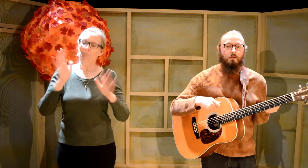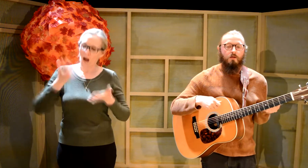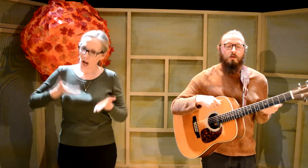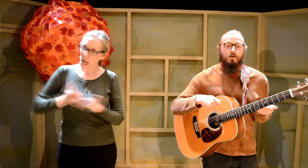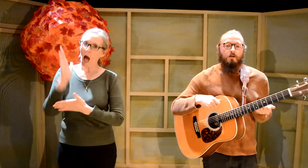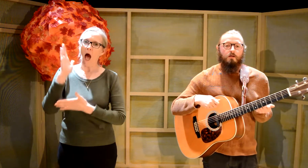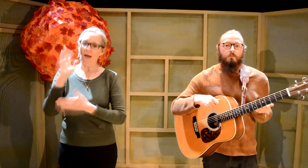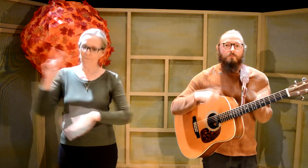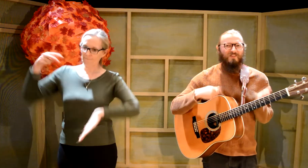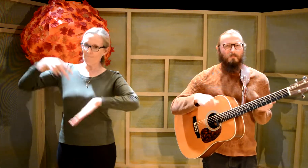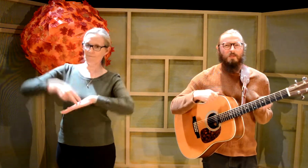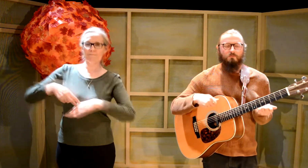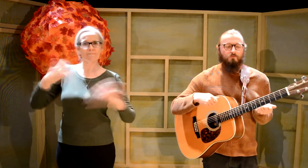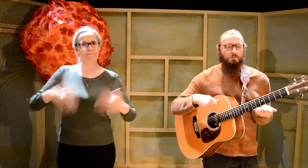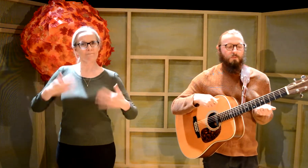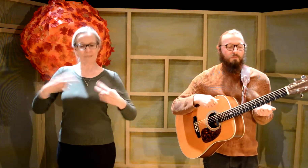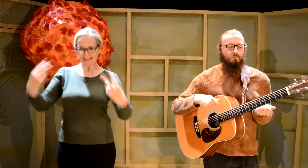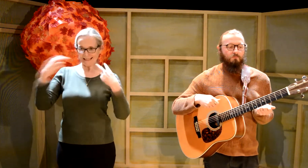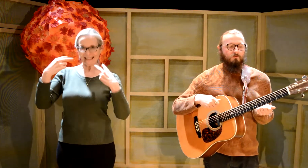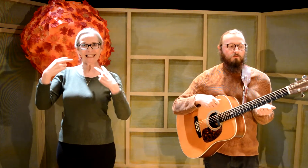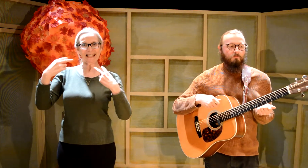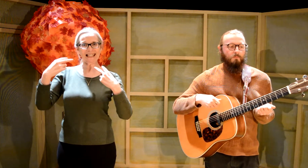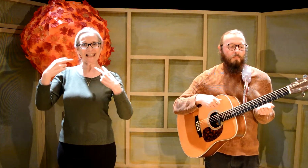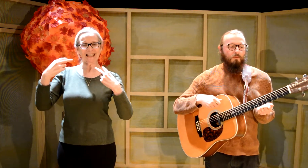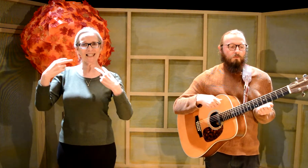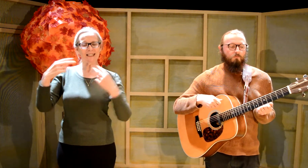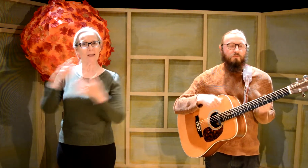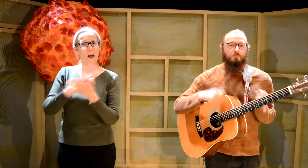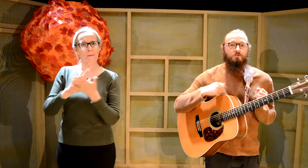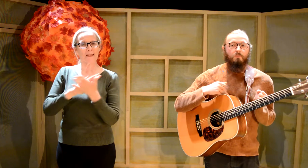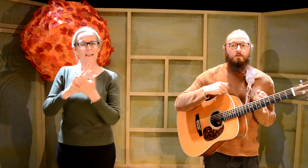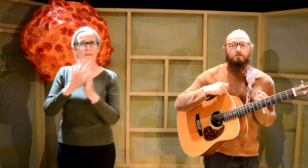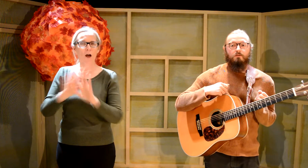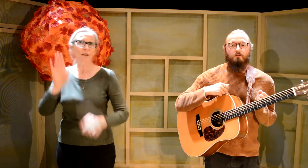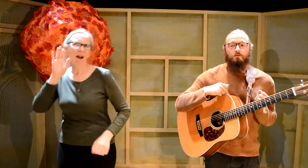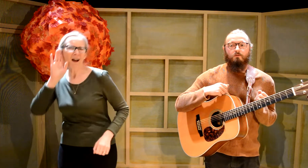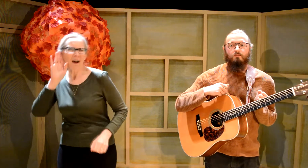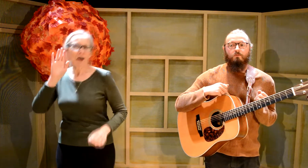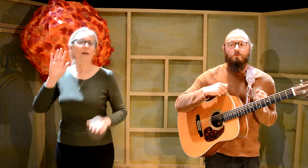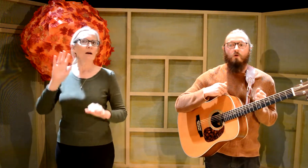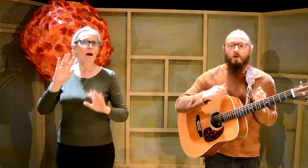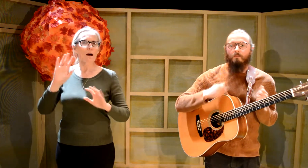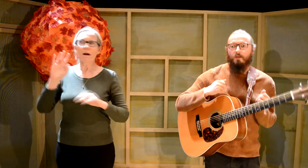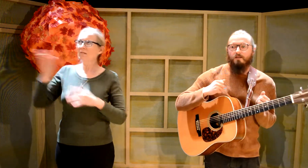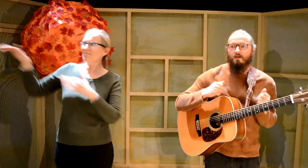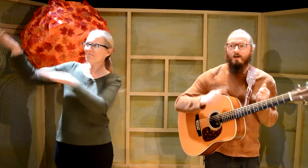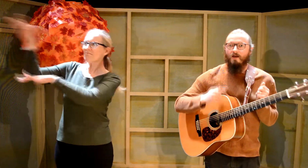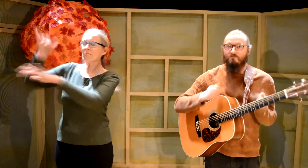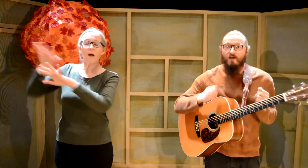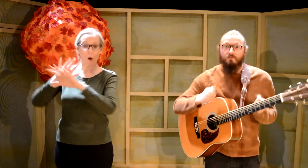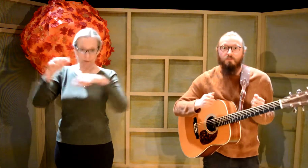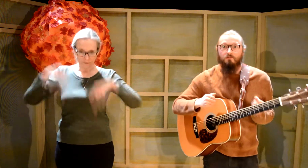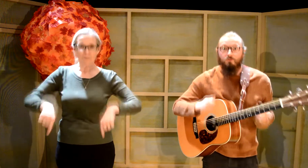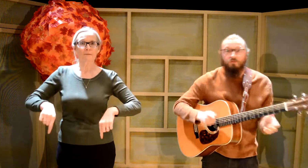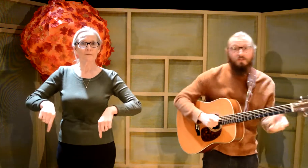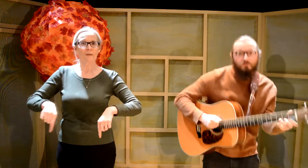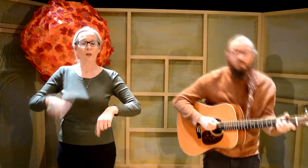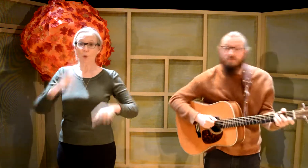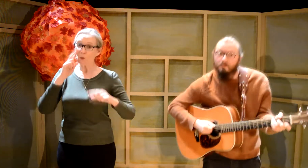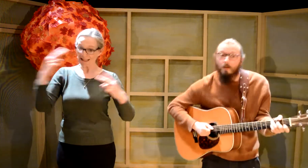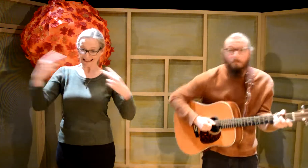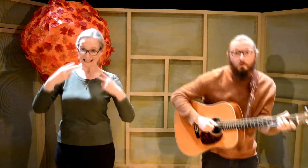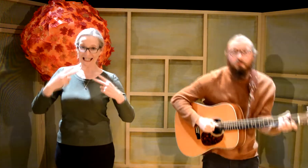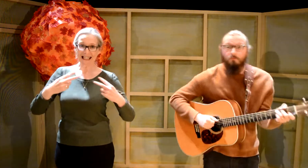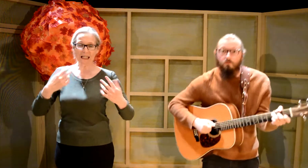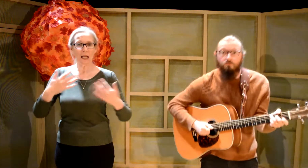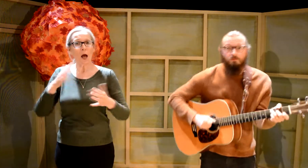playing. I think that makes a really big difference. Sometimes you might know that I'm playing a fast piece of music if you can